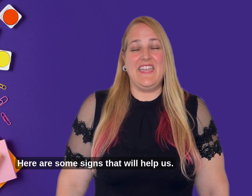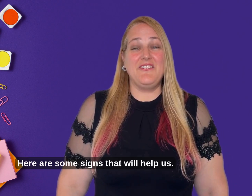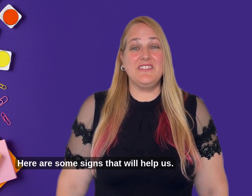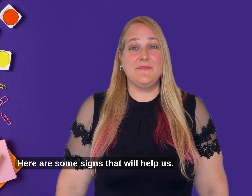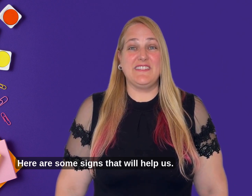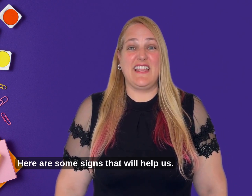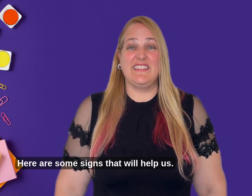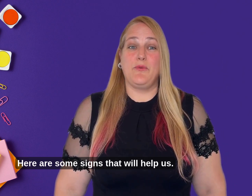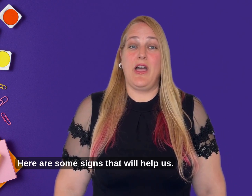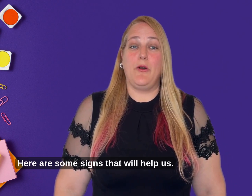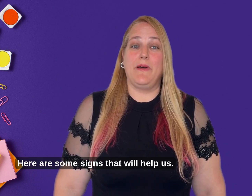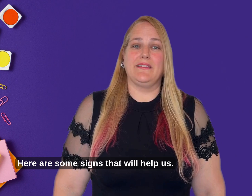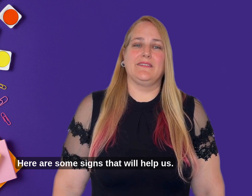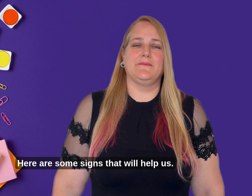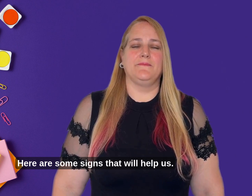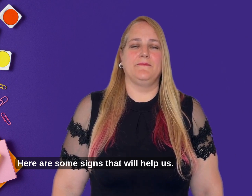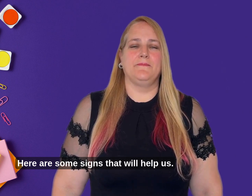Here are some signs that will help us.